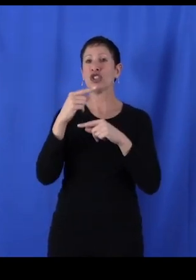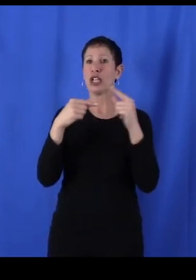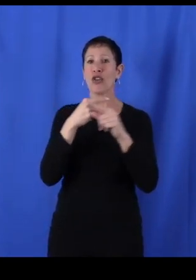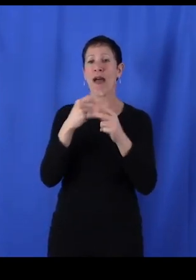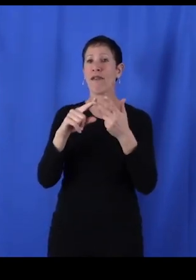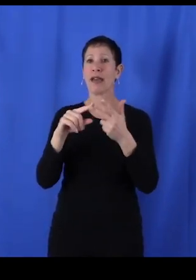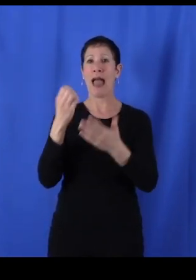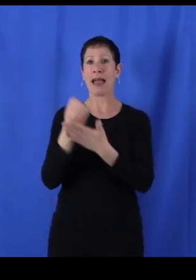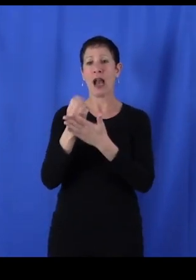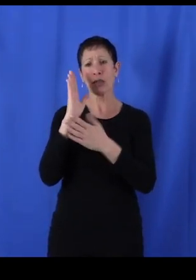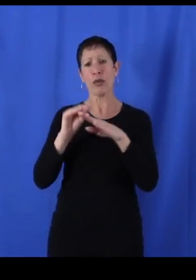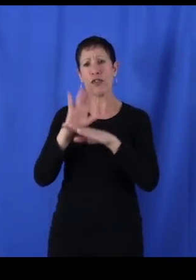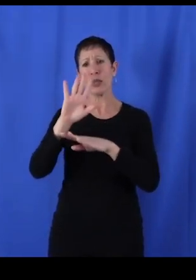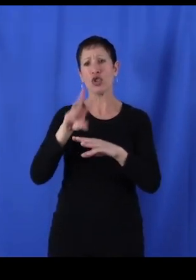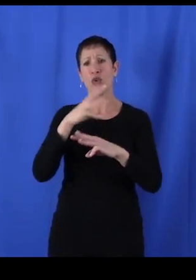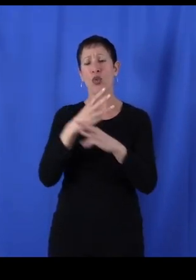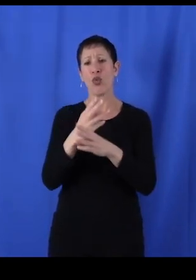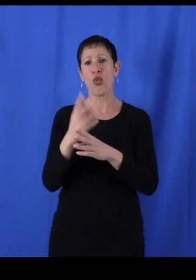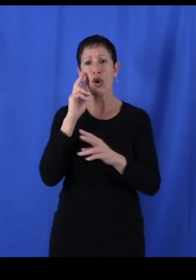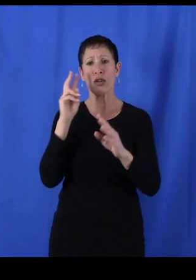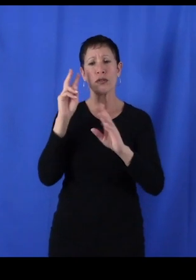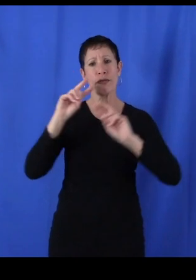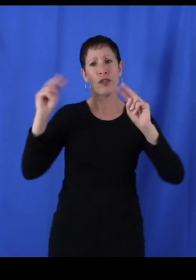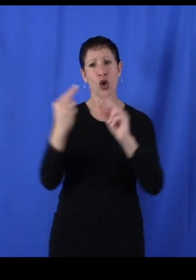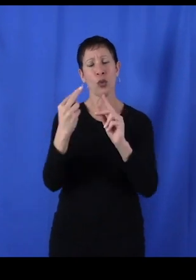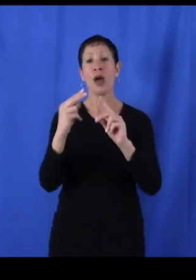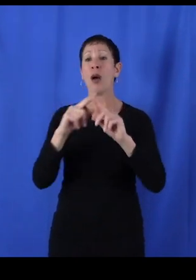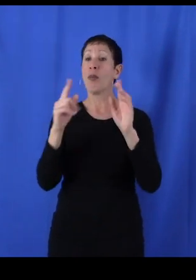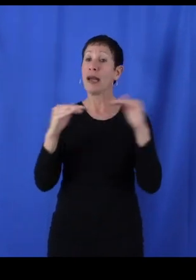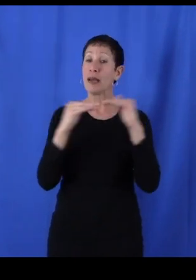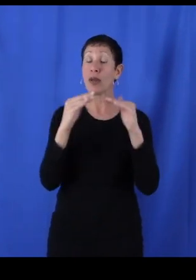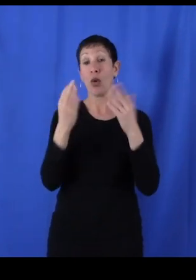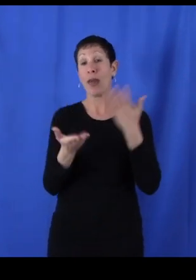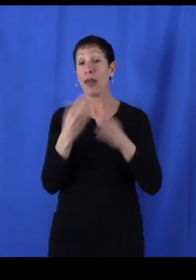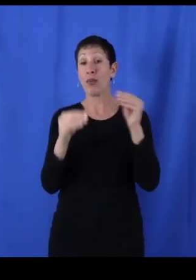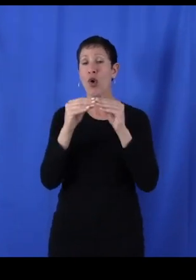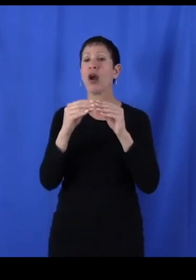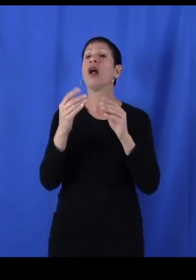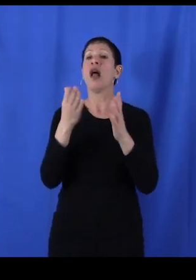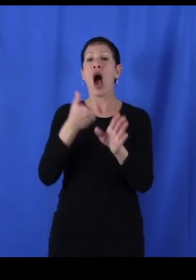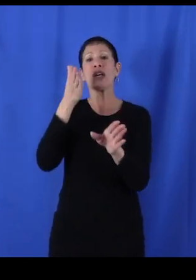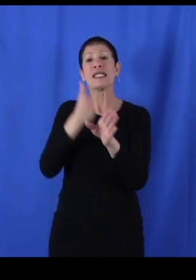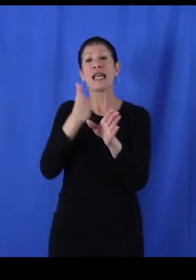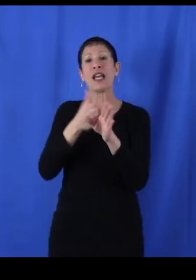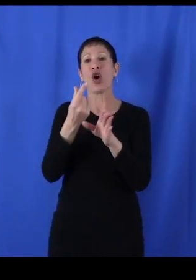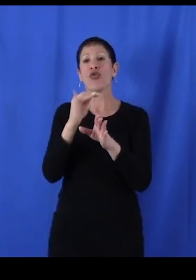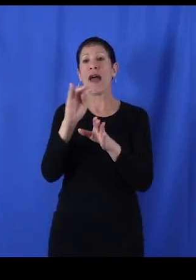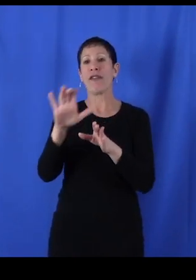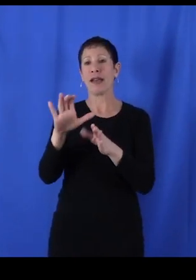will influence your worldview. But equally important, or probably more important, are psychographics. That